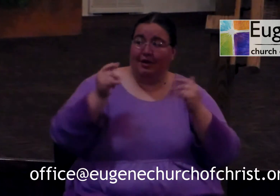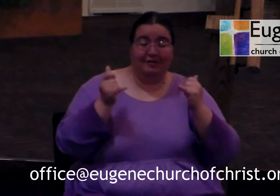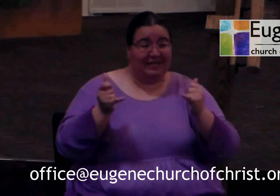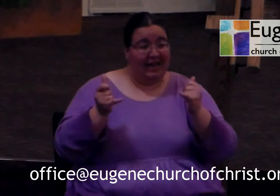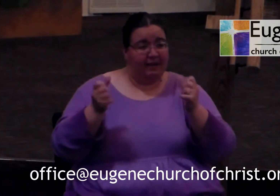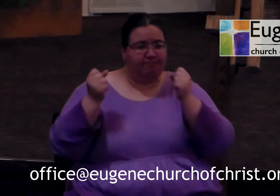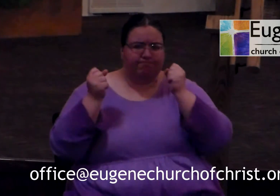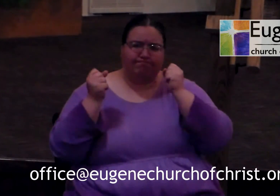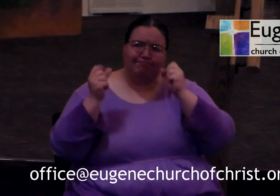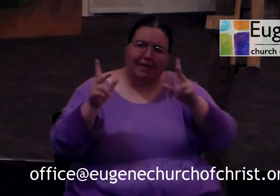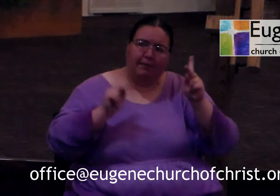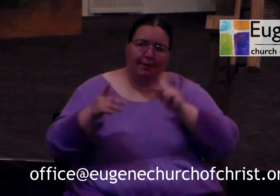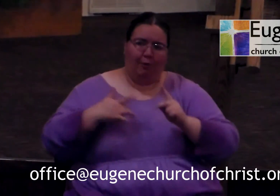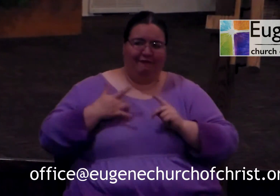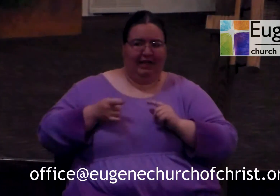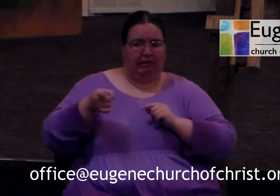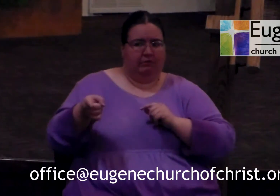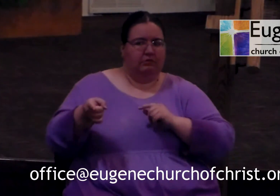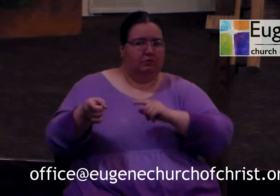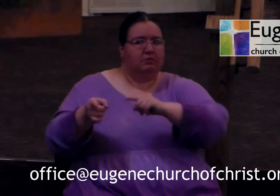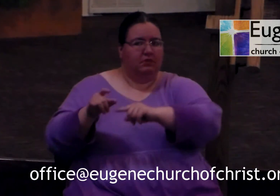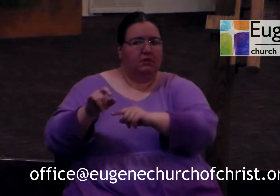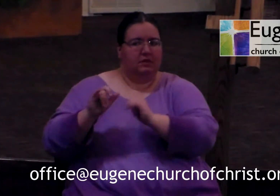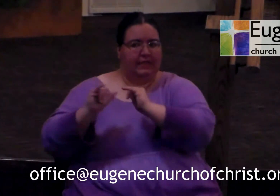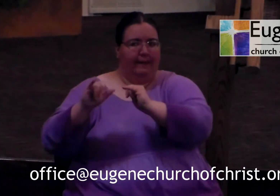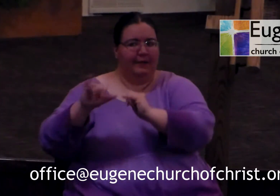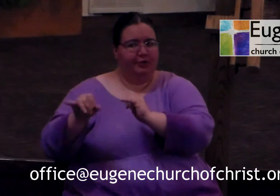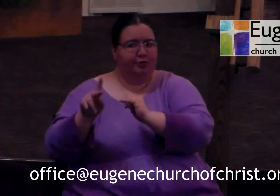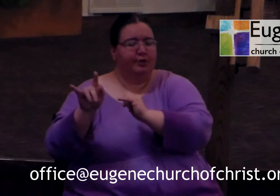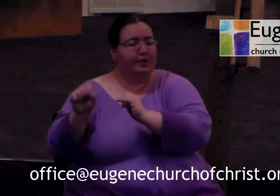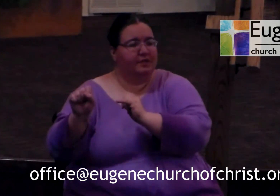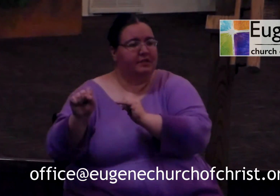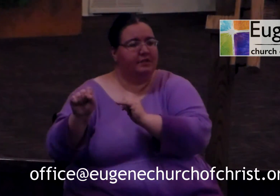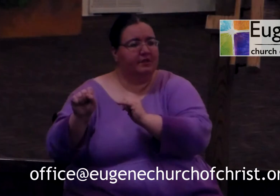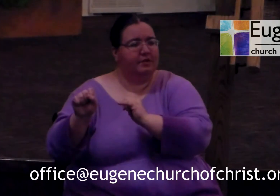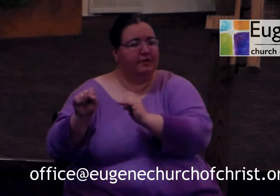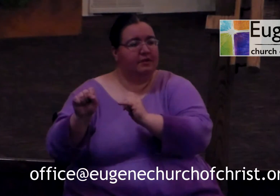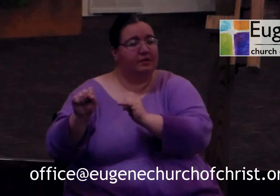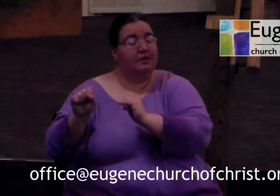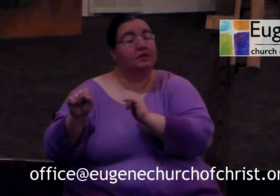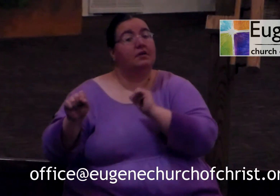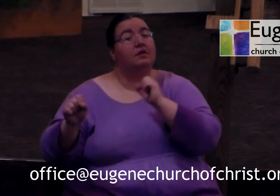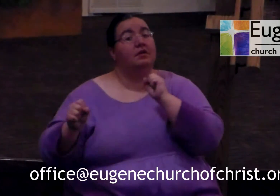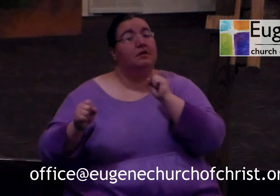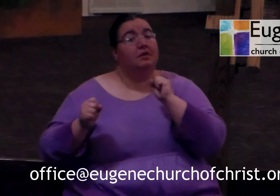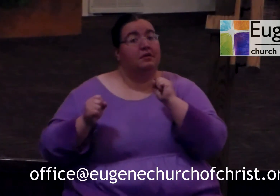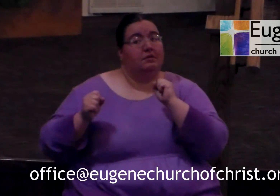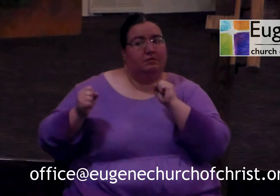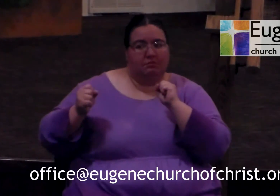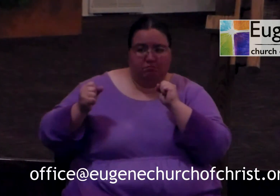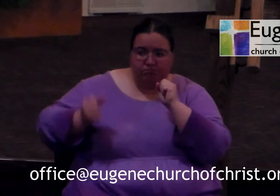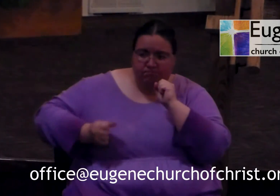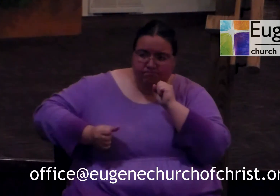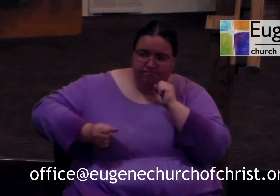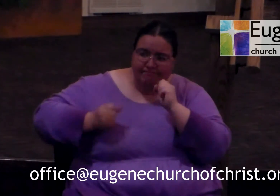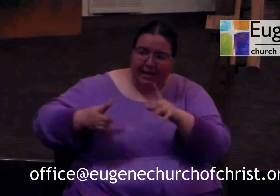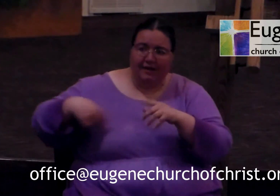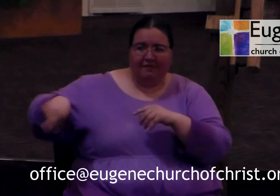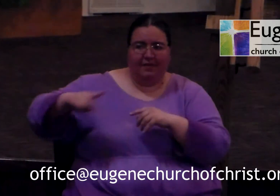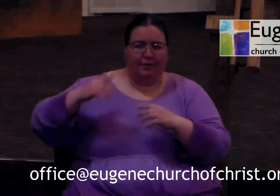what Judas is feeling in this moment. And there are an awful lot of people that don't know how to dig out of that hole.